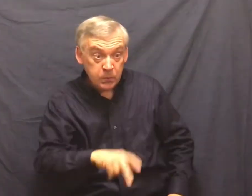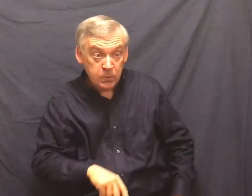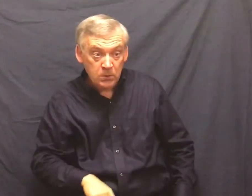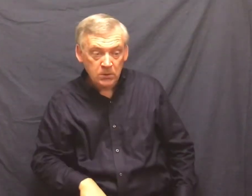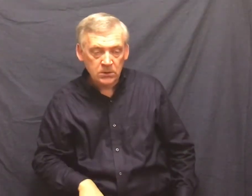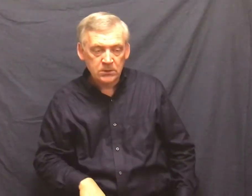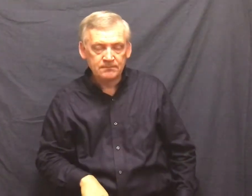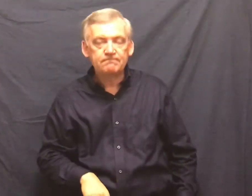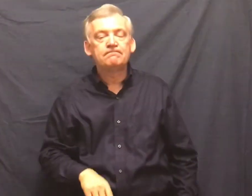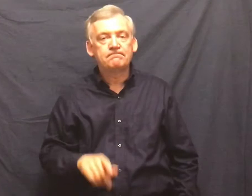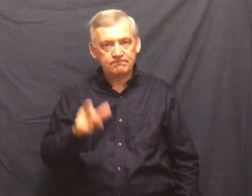Lenny obeyed him.